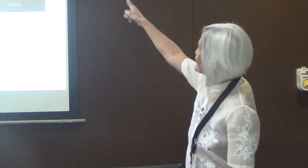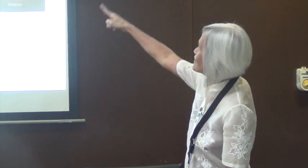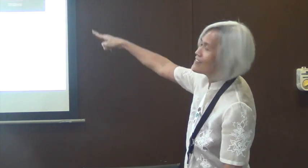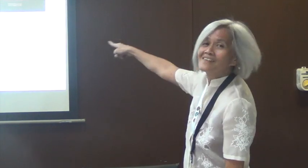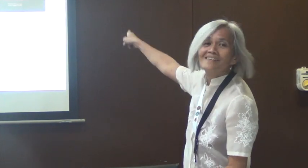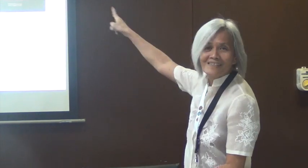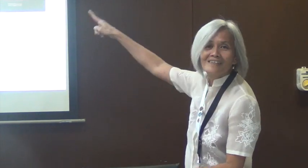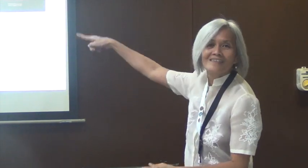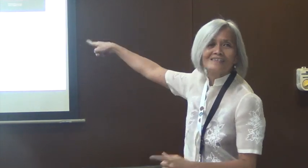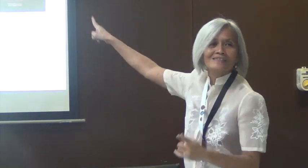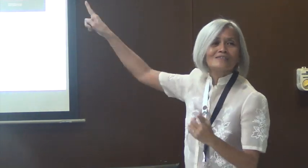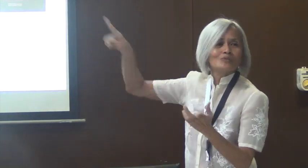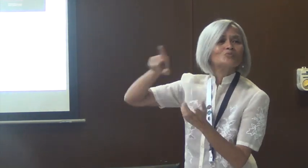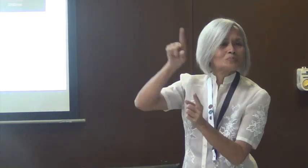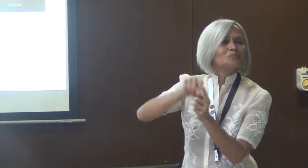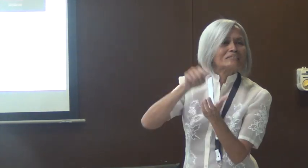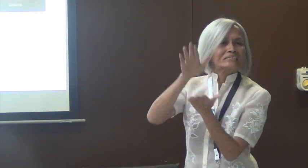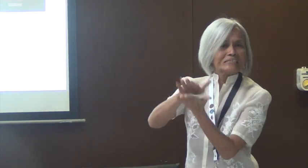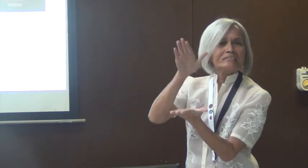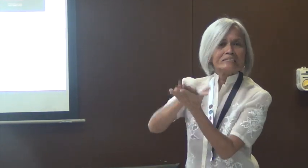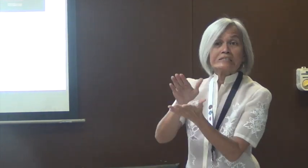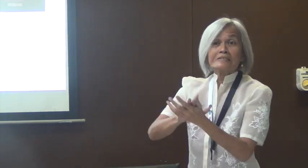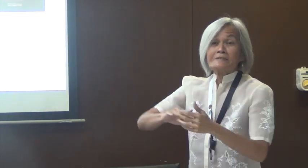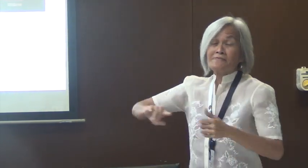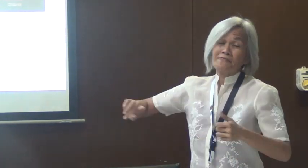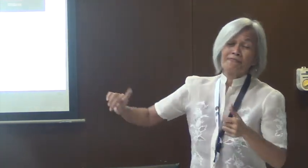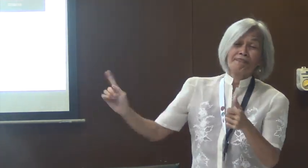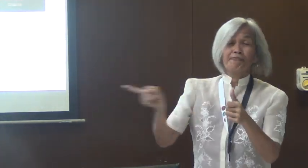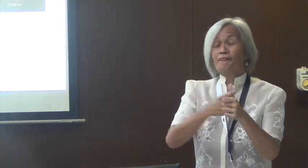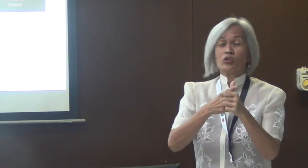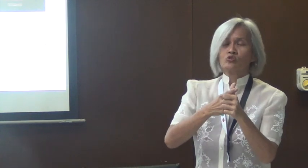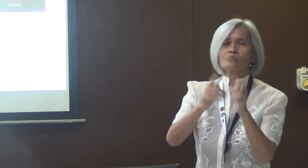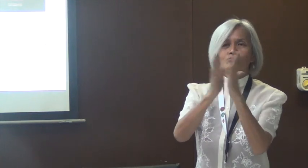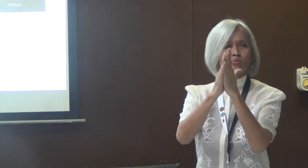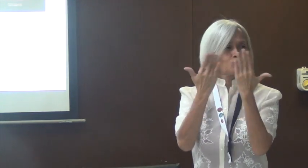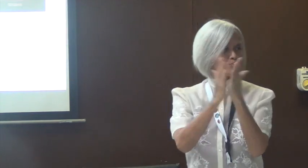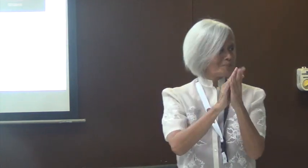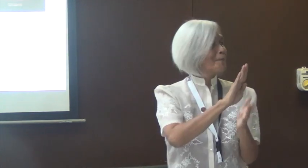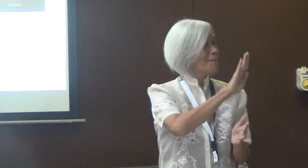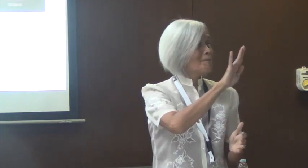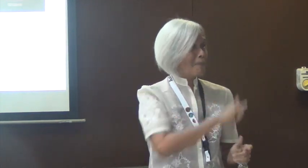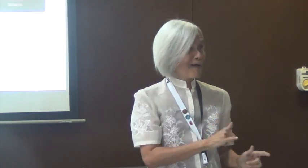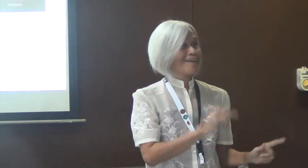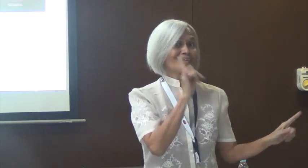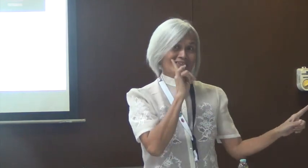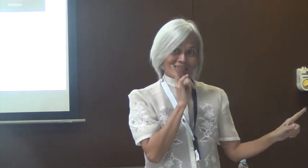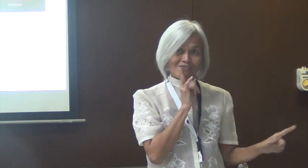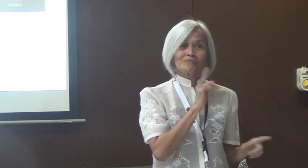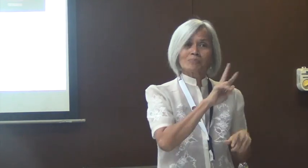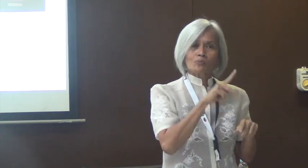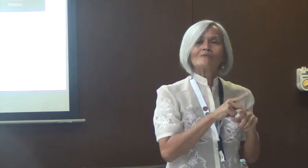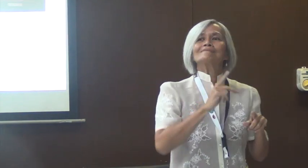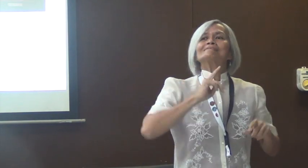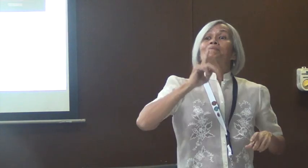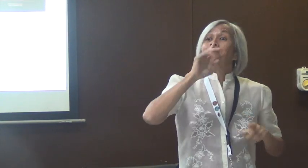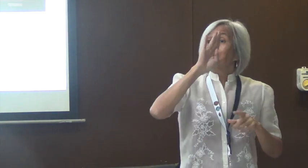these publications, these four publications. And this is really the first set